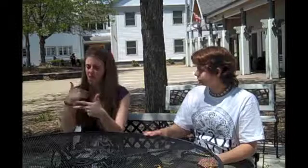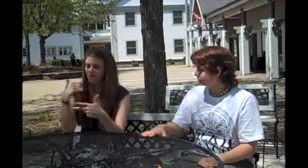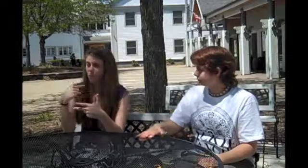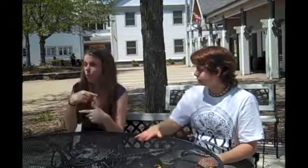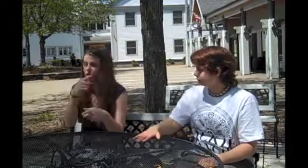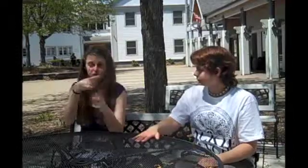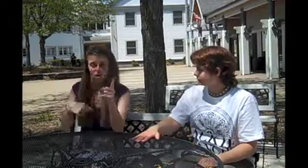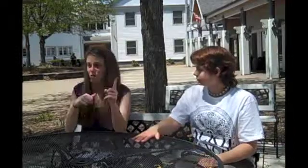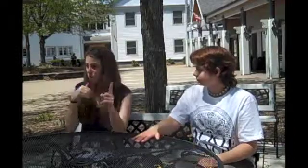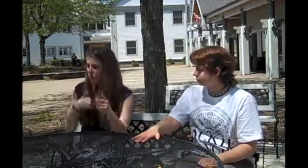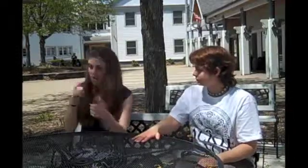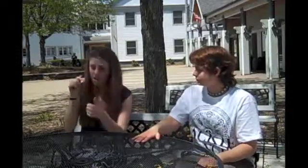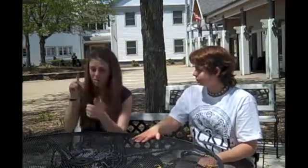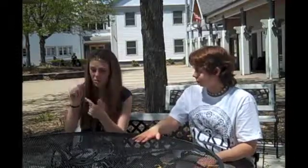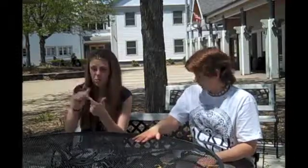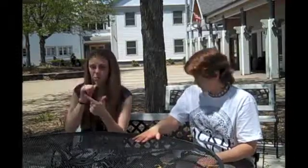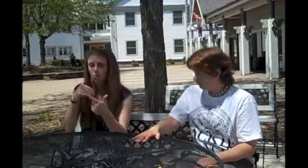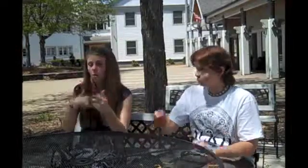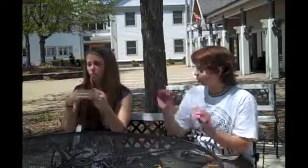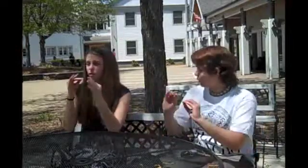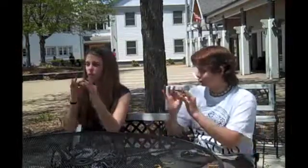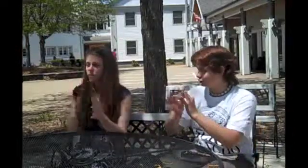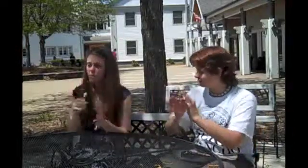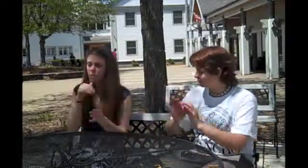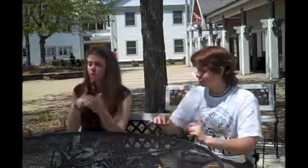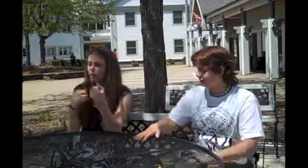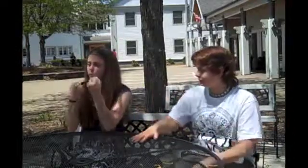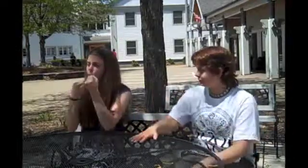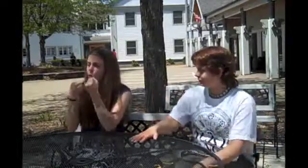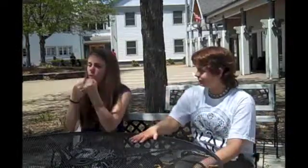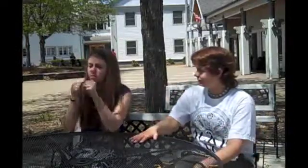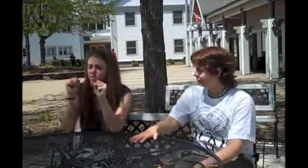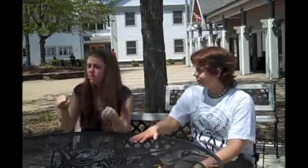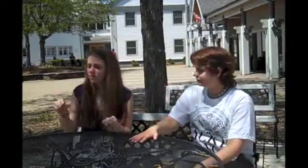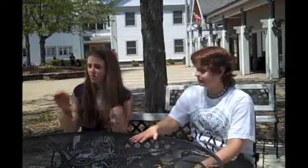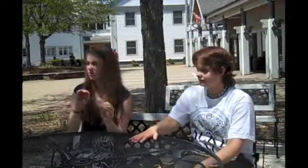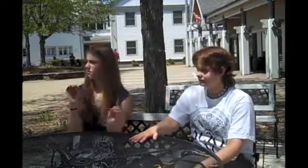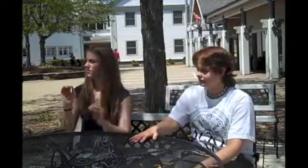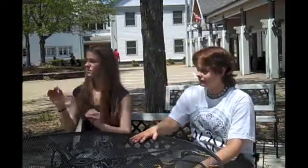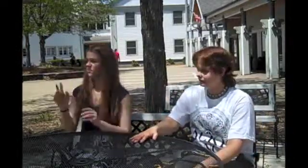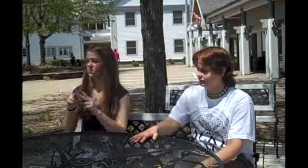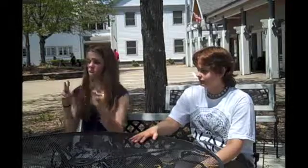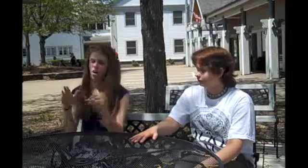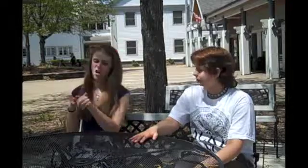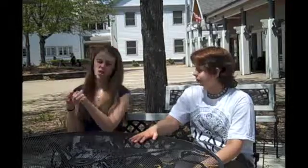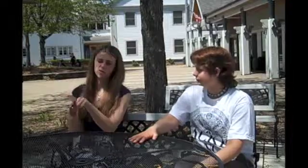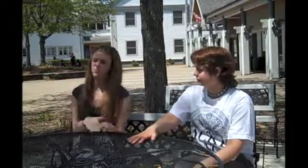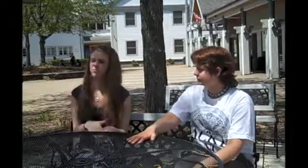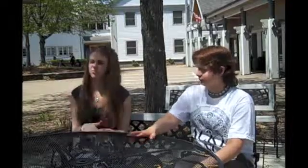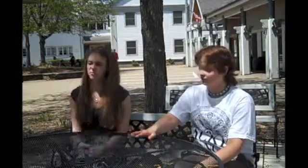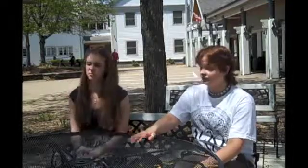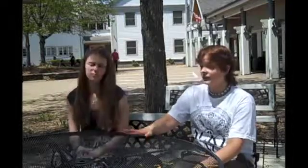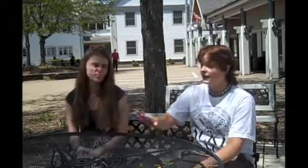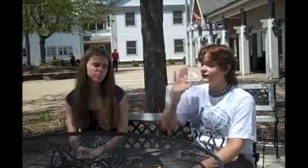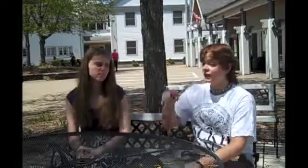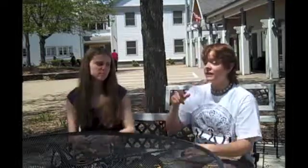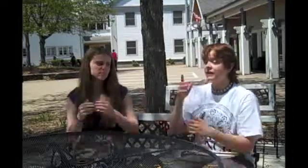a national interpreter organization. They don't have any of that. They don't have any type of support system. They're